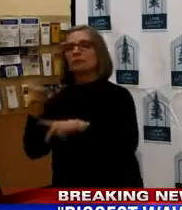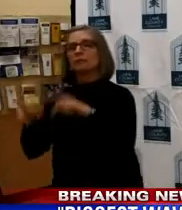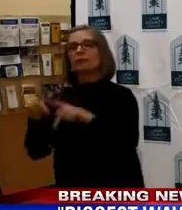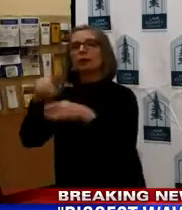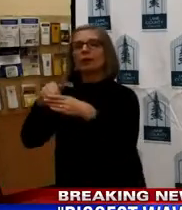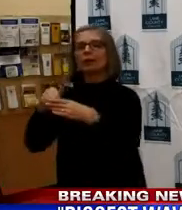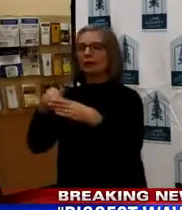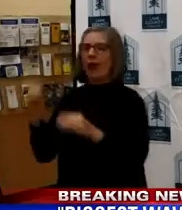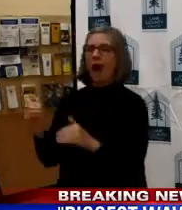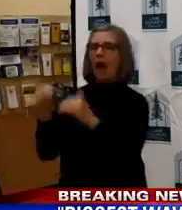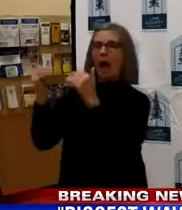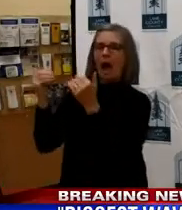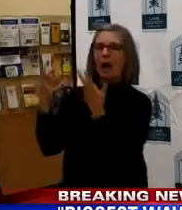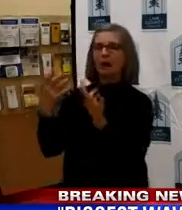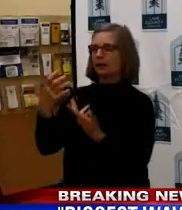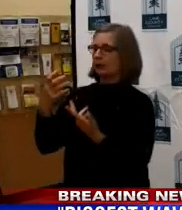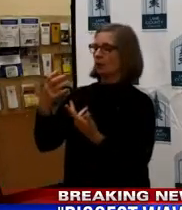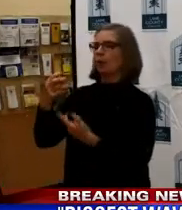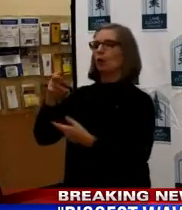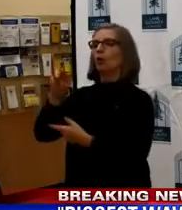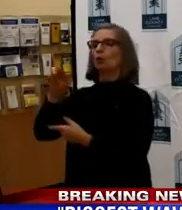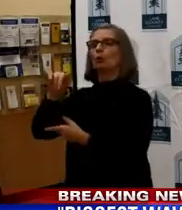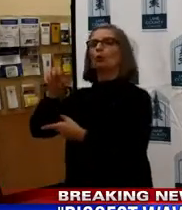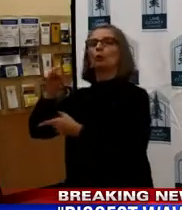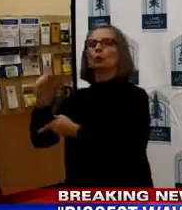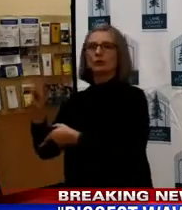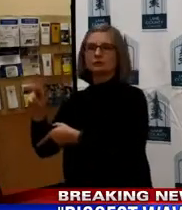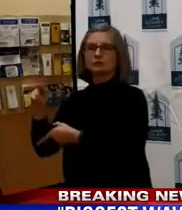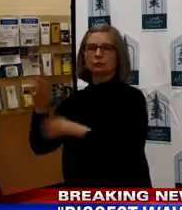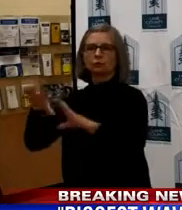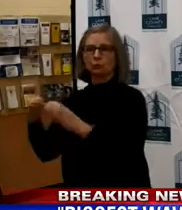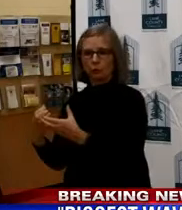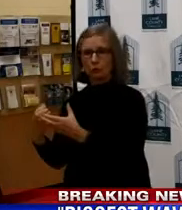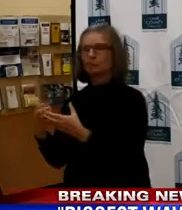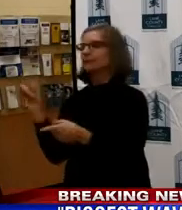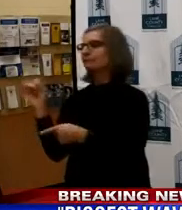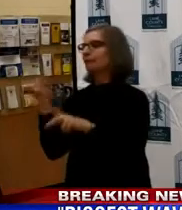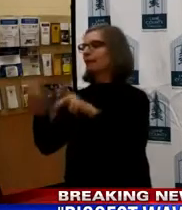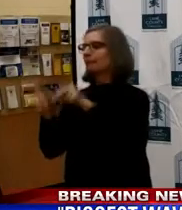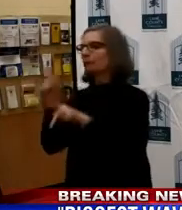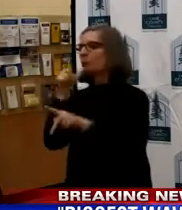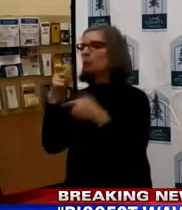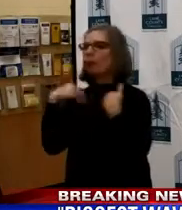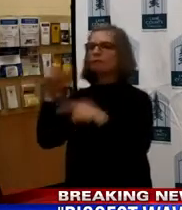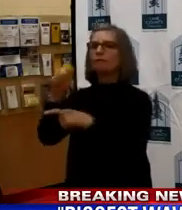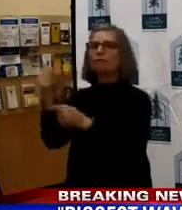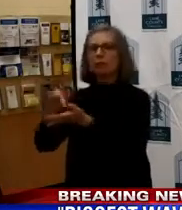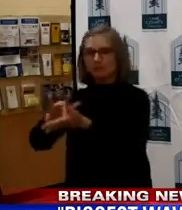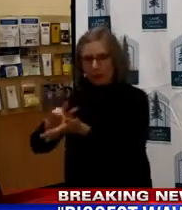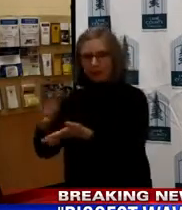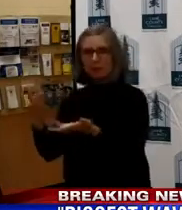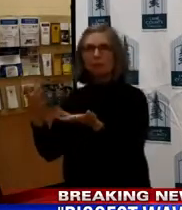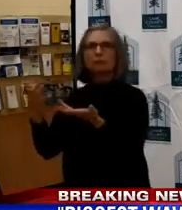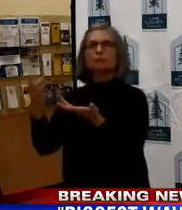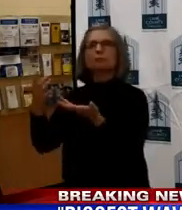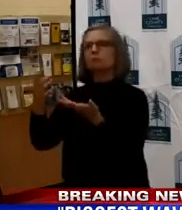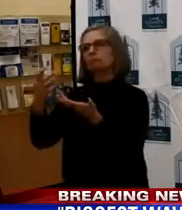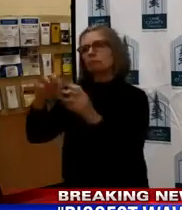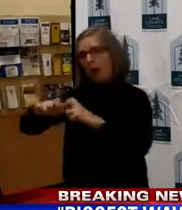with compromised immune systems, individuals with compromised respiratory symptoms, or